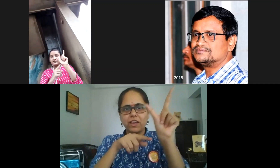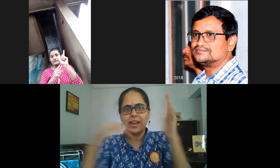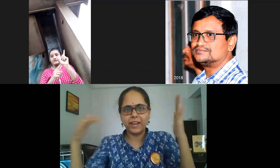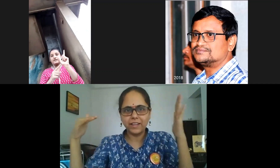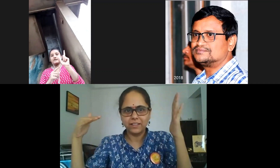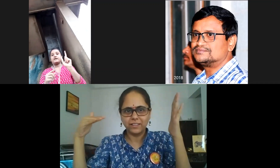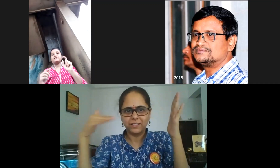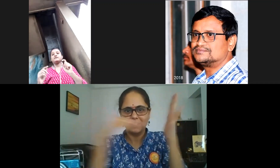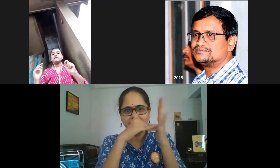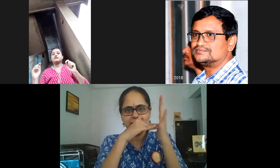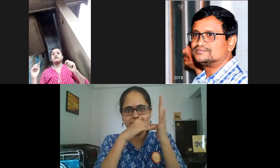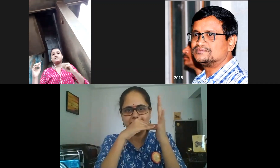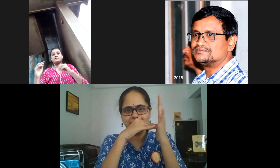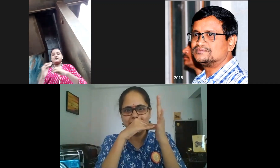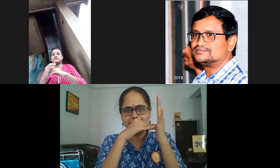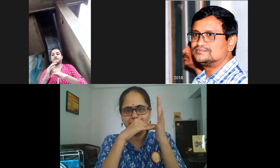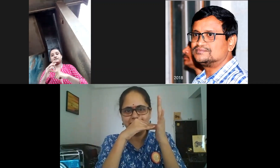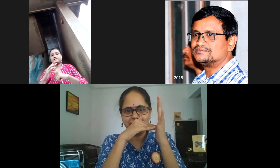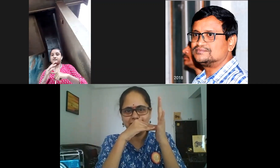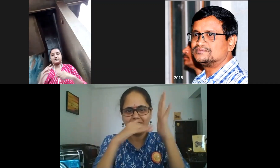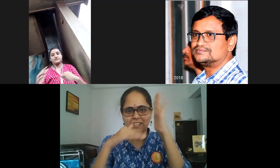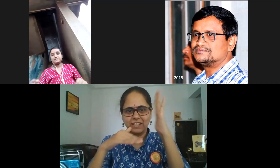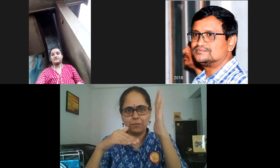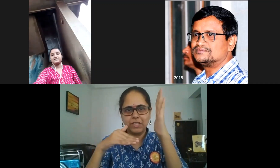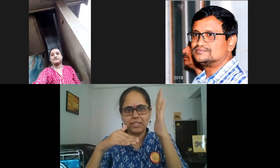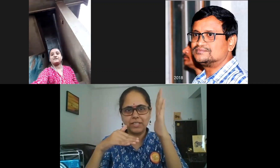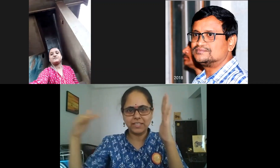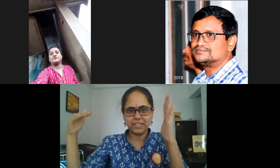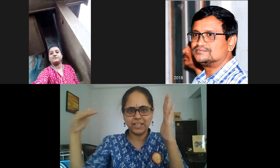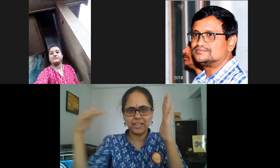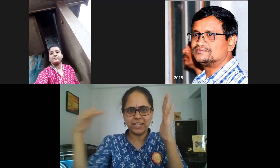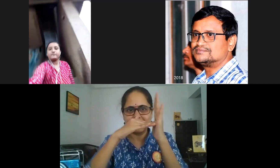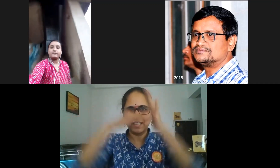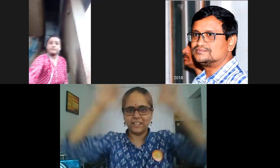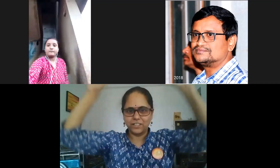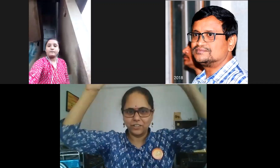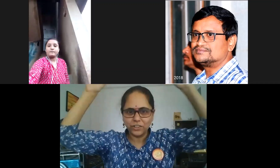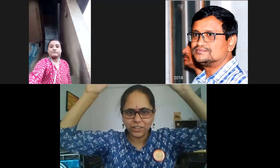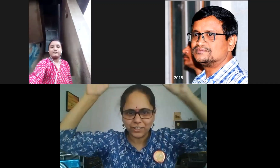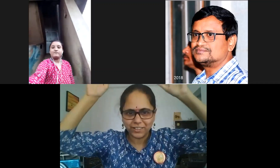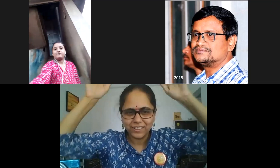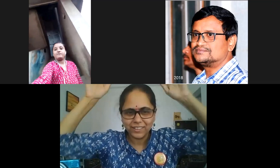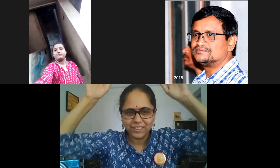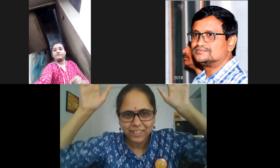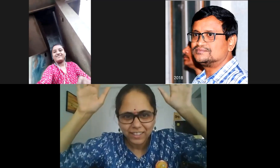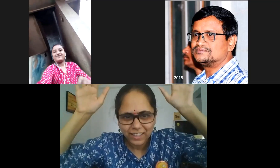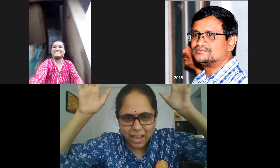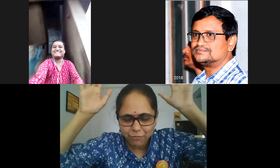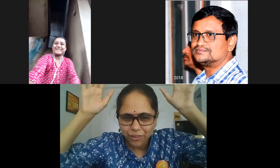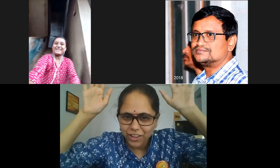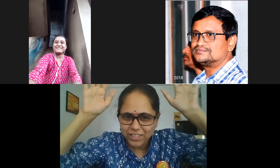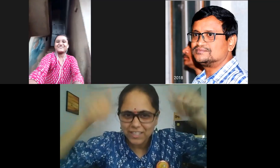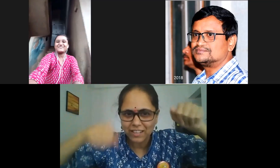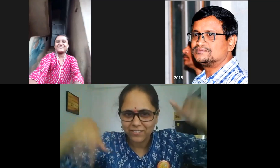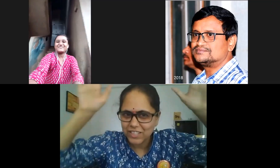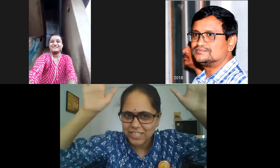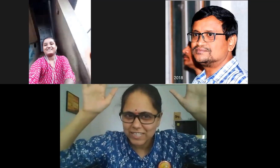And Z. Keep your hand straight and Z. Good. yes, thank you, ma'am. So this is